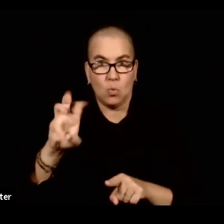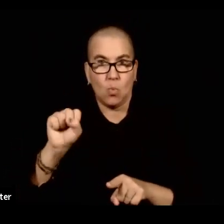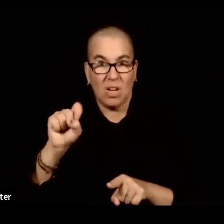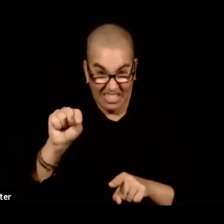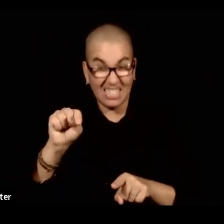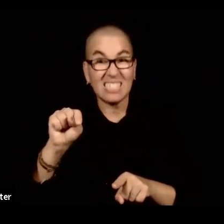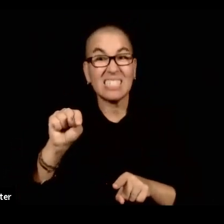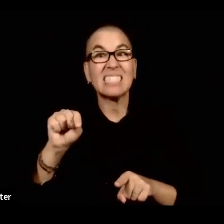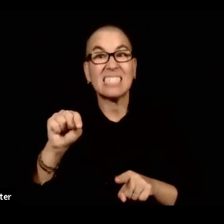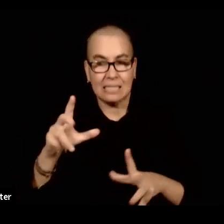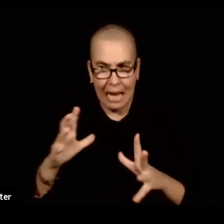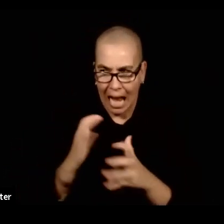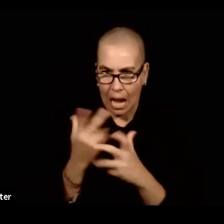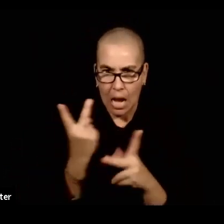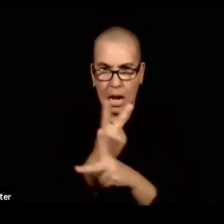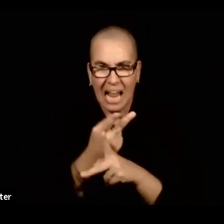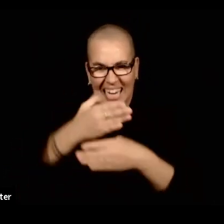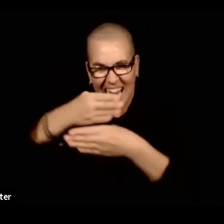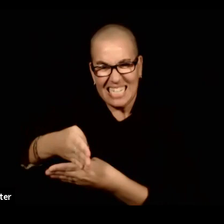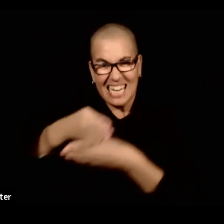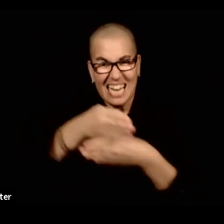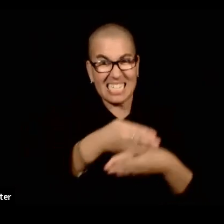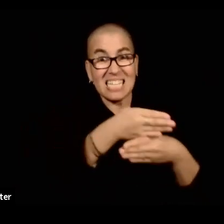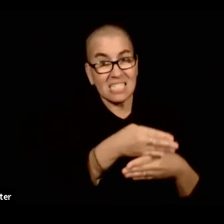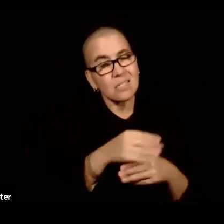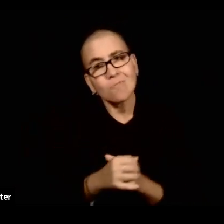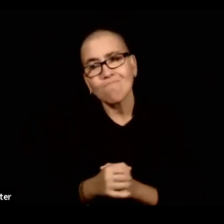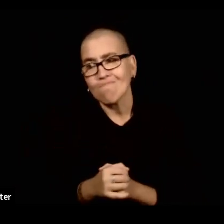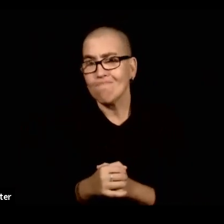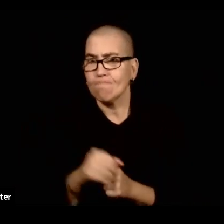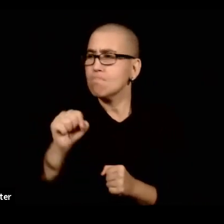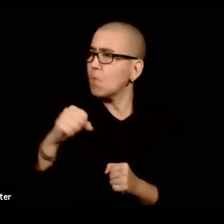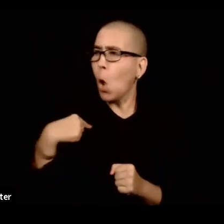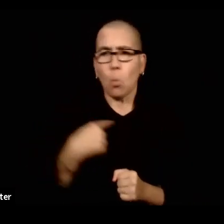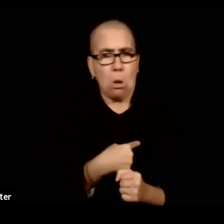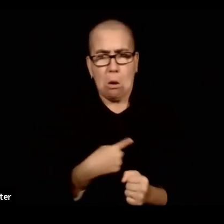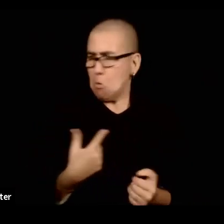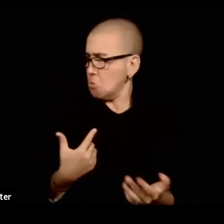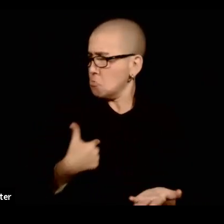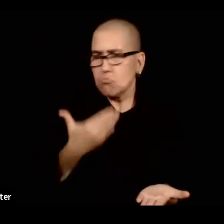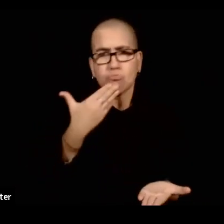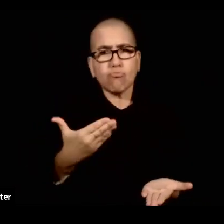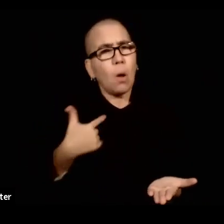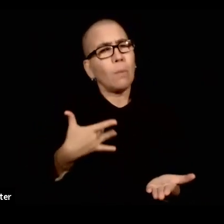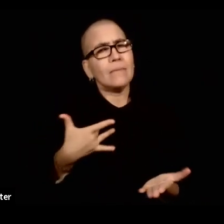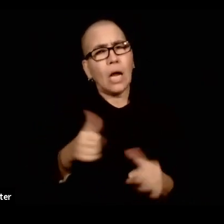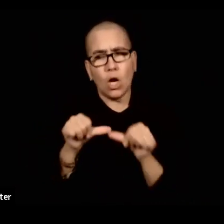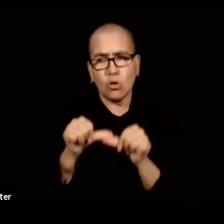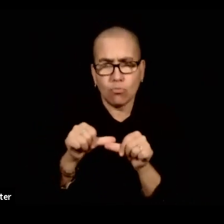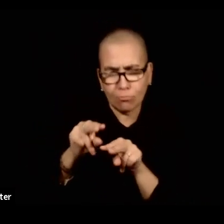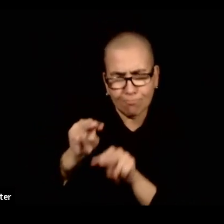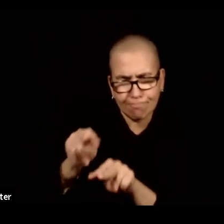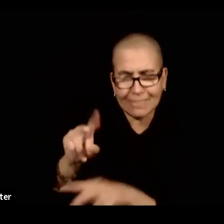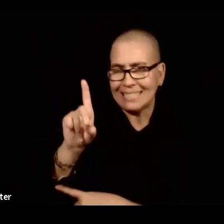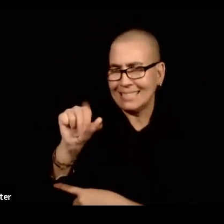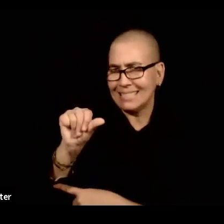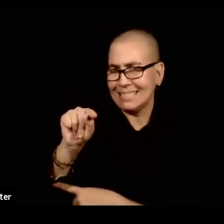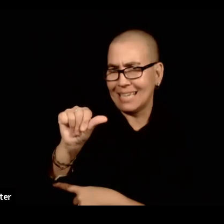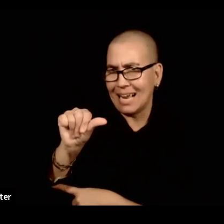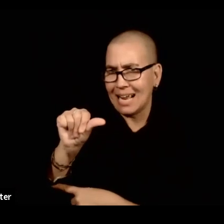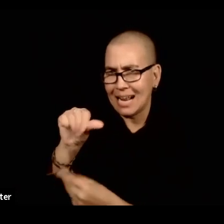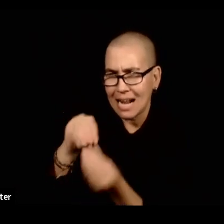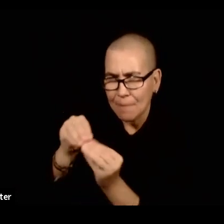think that we are doing that and looking very closely at our data, trying to calibrate our